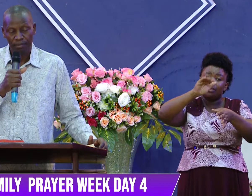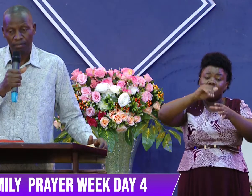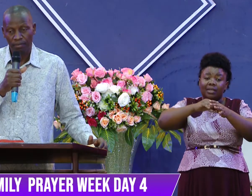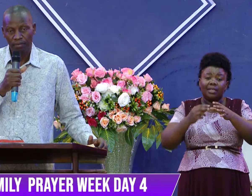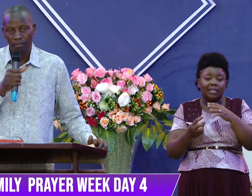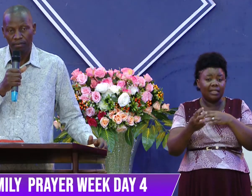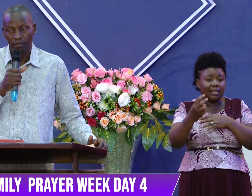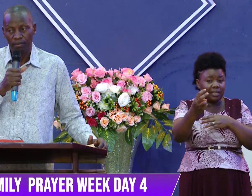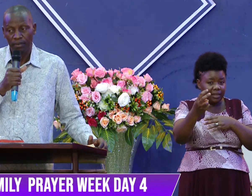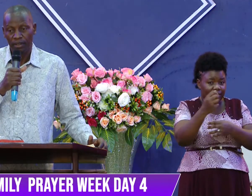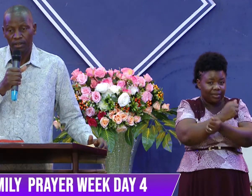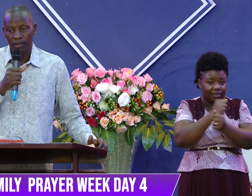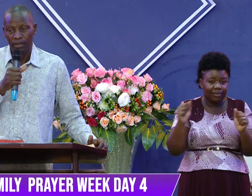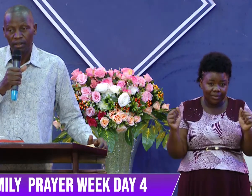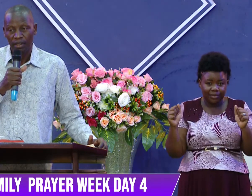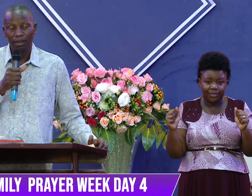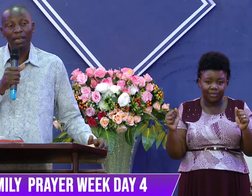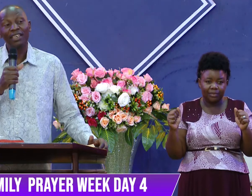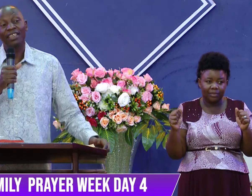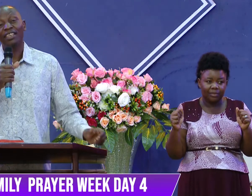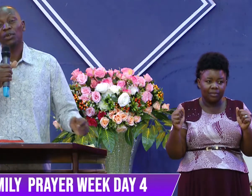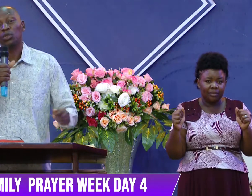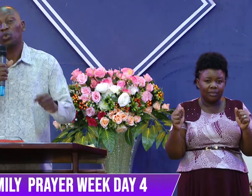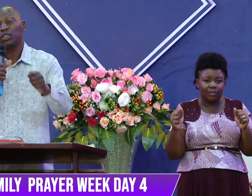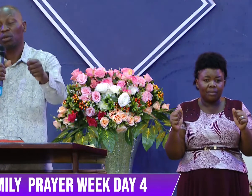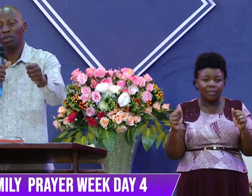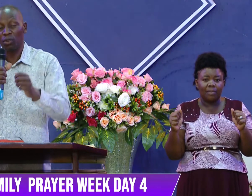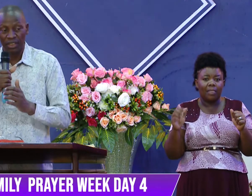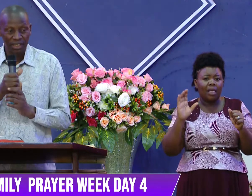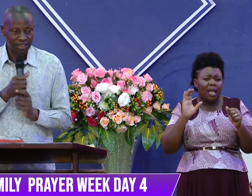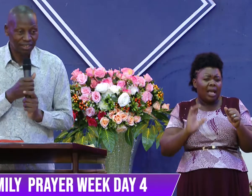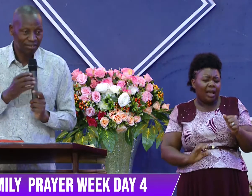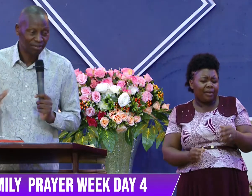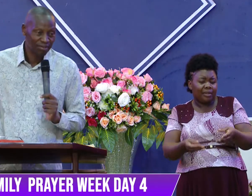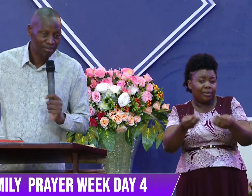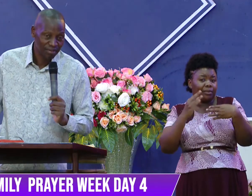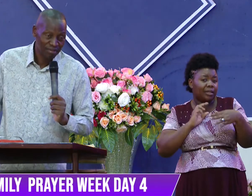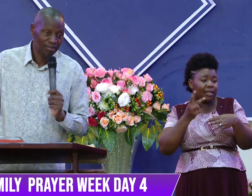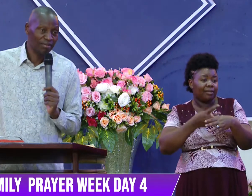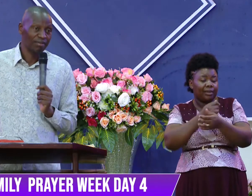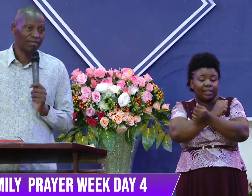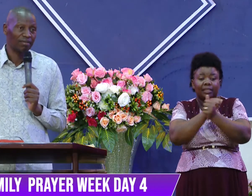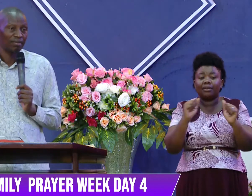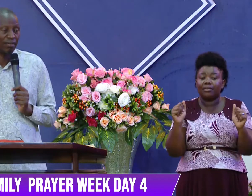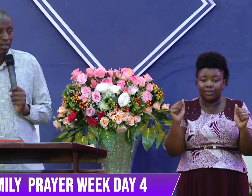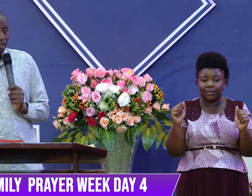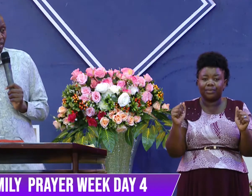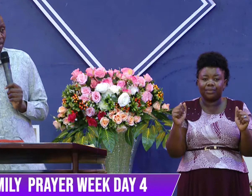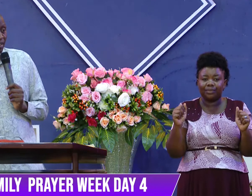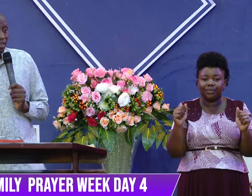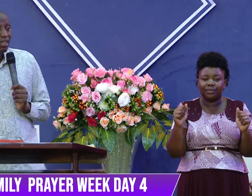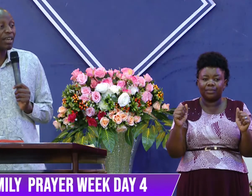Character is key in this journey of salvation. It is because of our character that we will